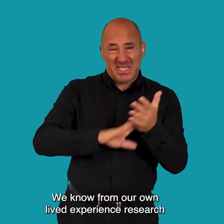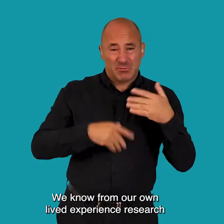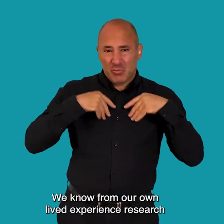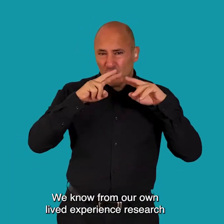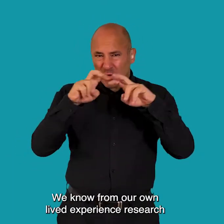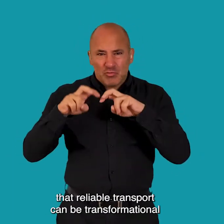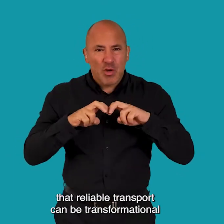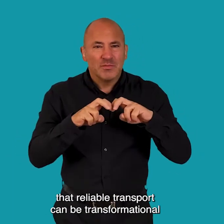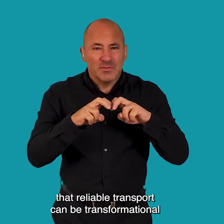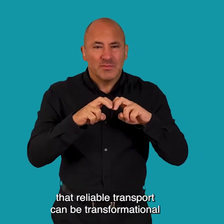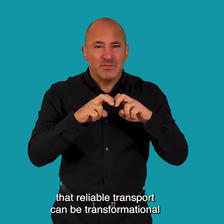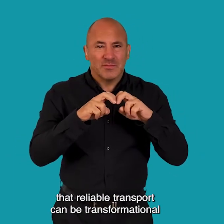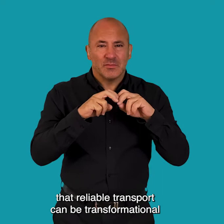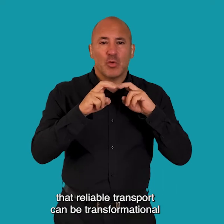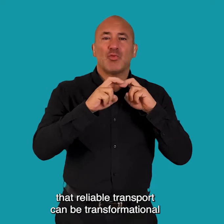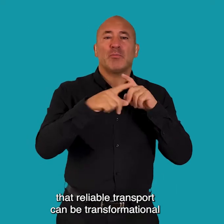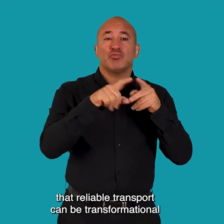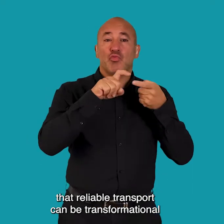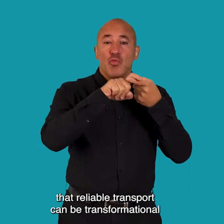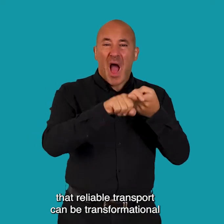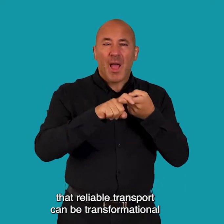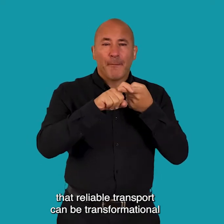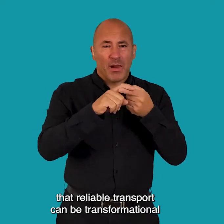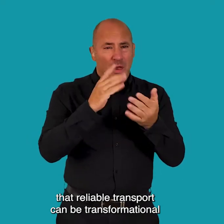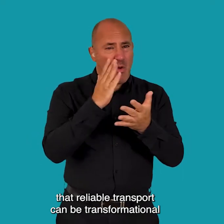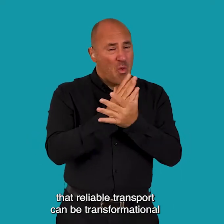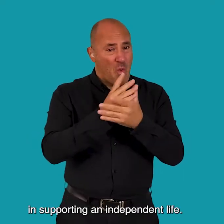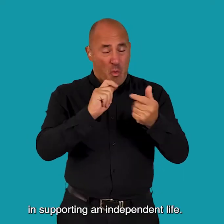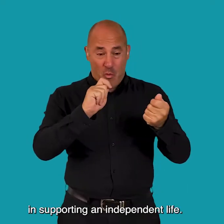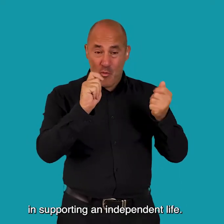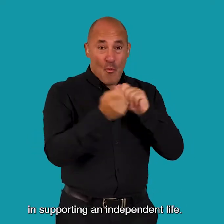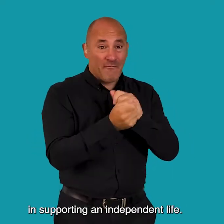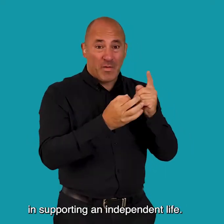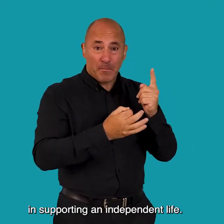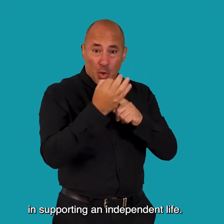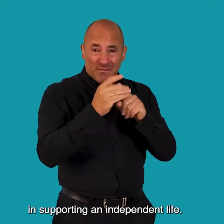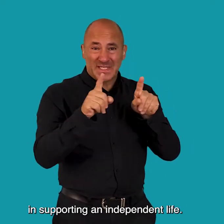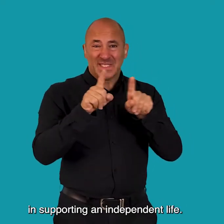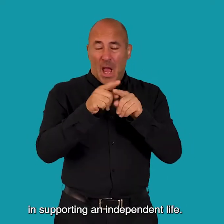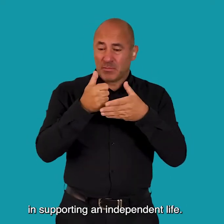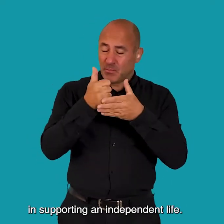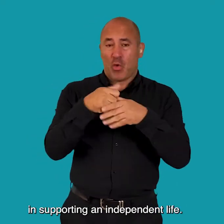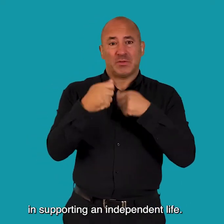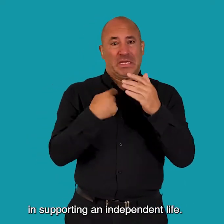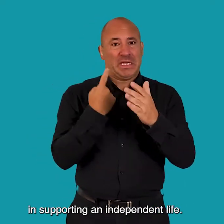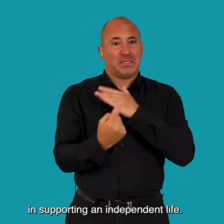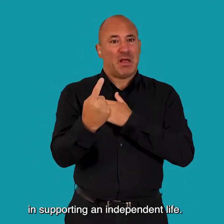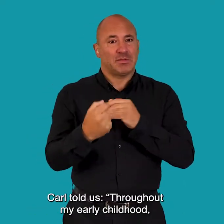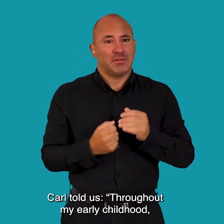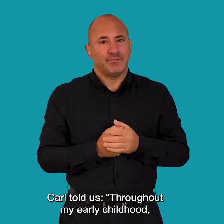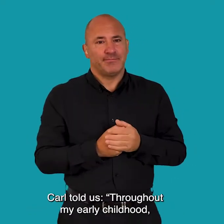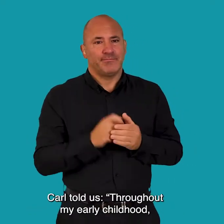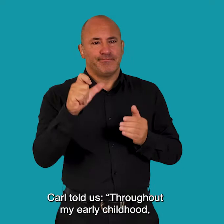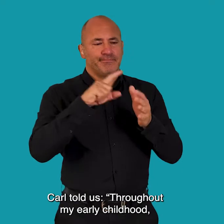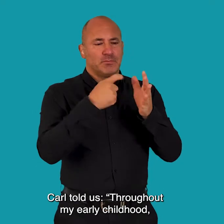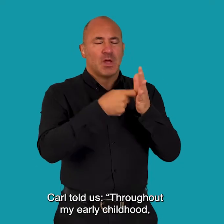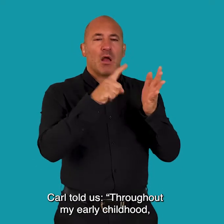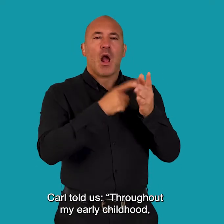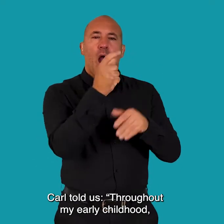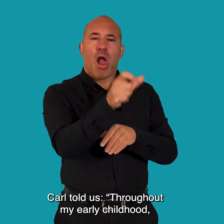research that reliable transport can be transformational in supporting an independent life. Carl told us, "Throughout my